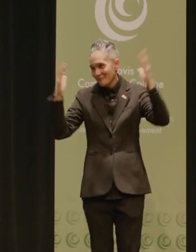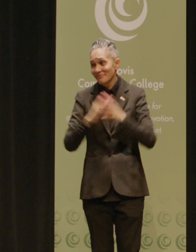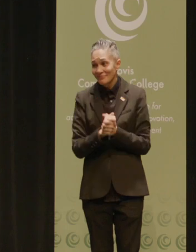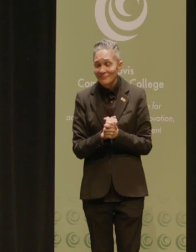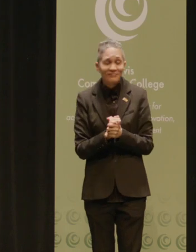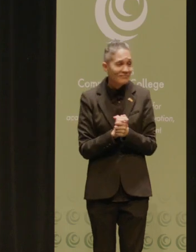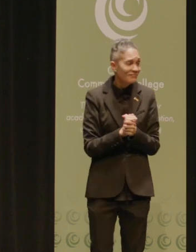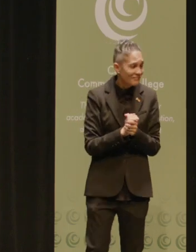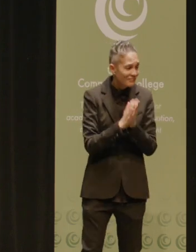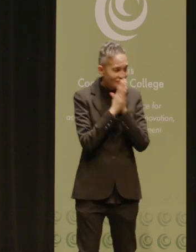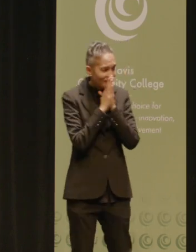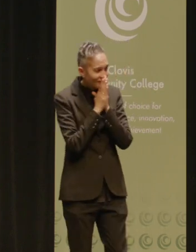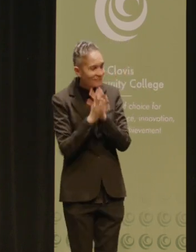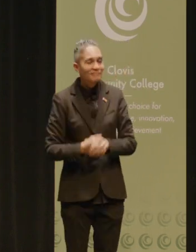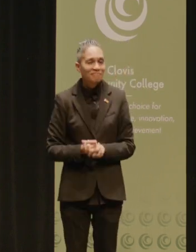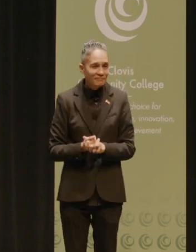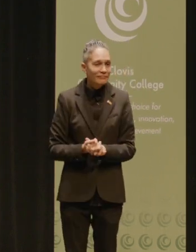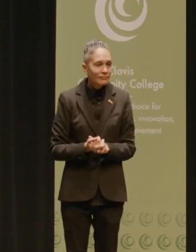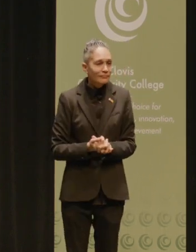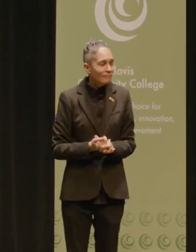It is absolutely,